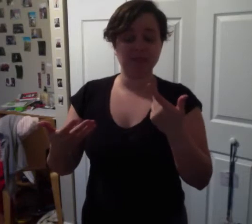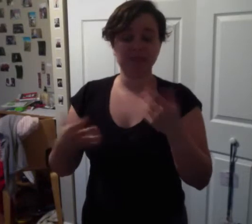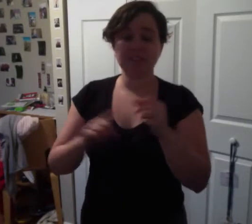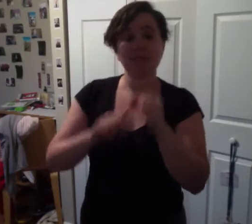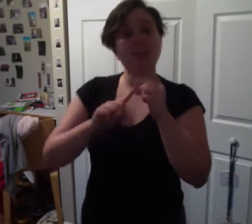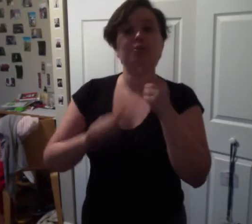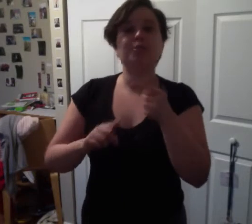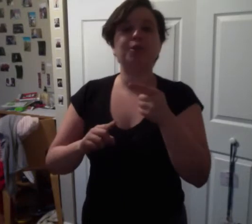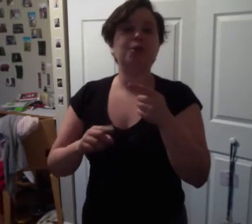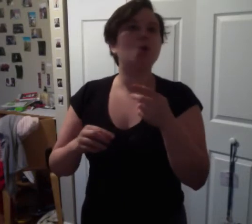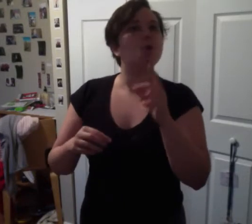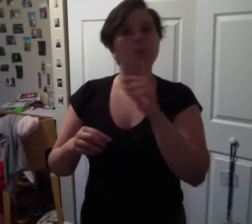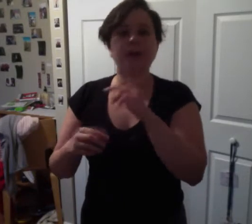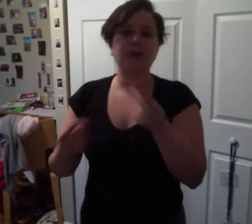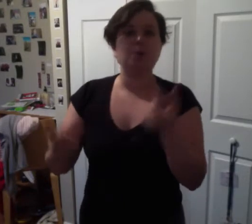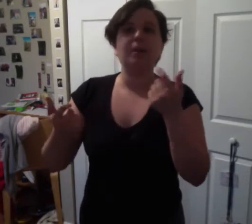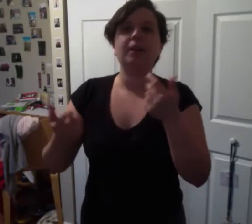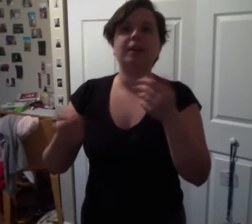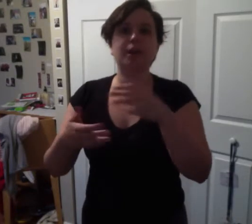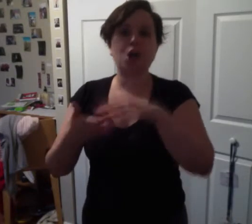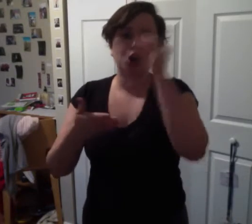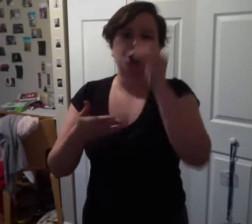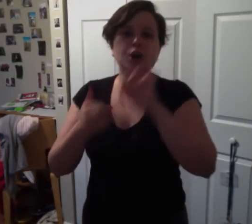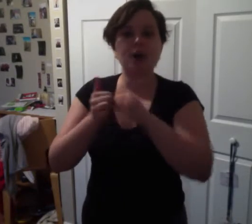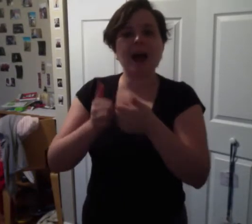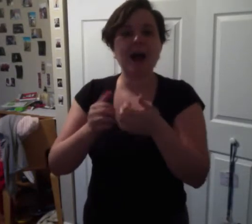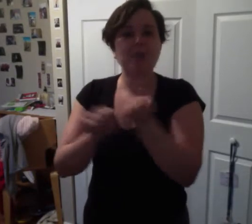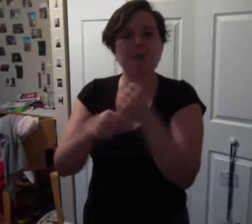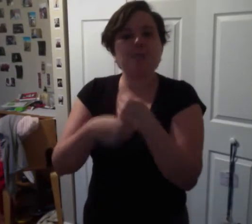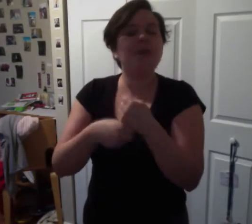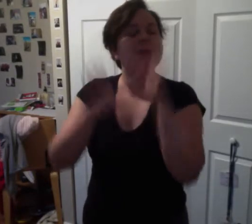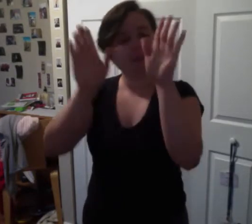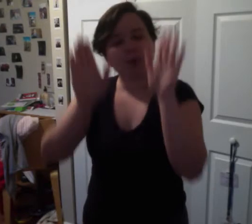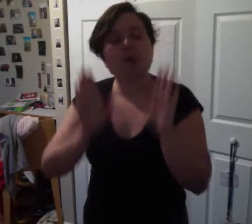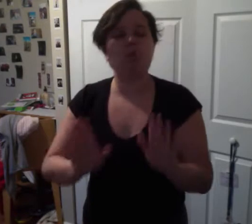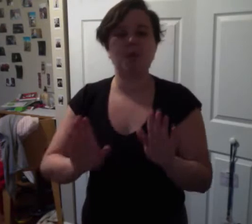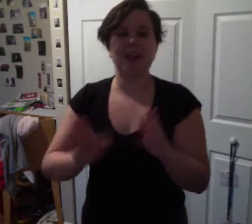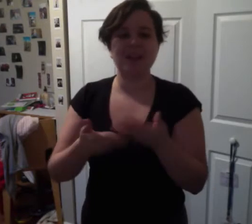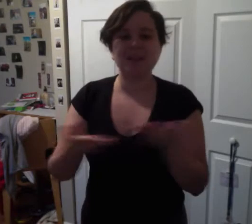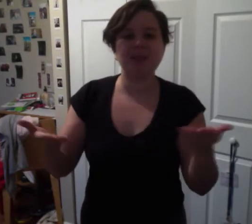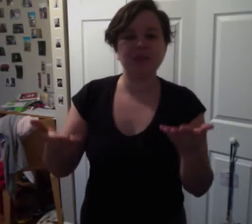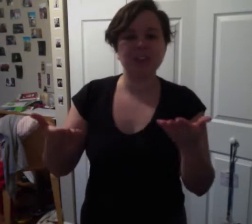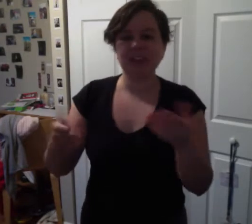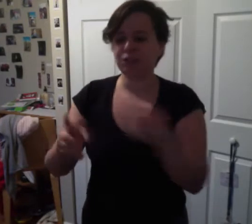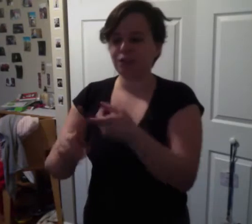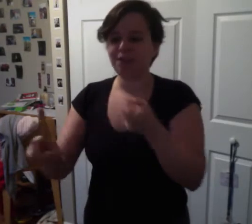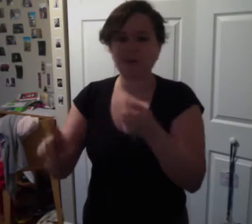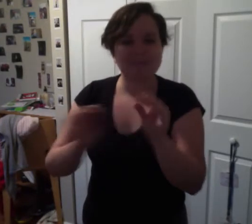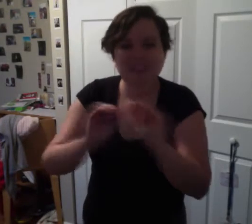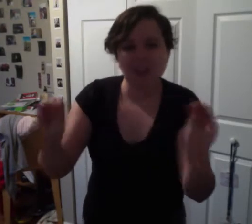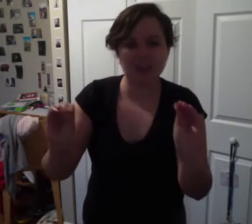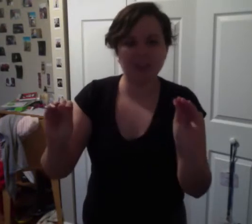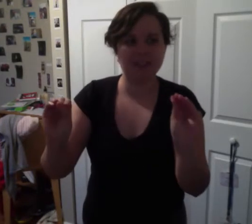out of nothing. That I spent a lot of time at my wheel with mounds of clay, trying